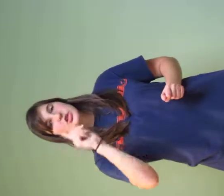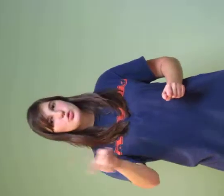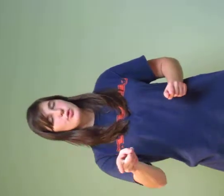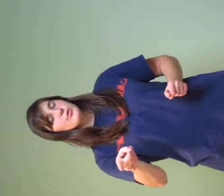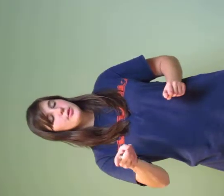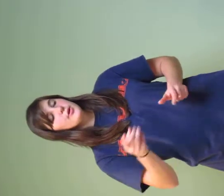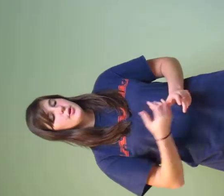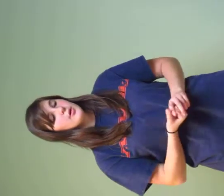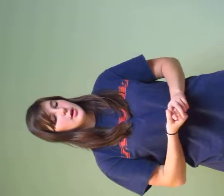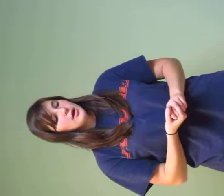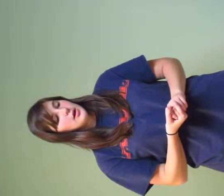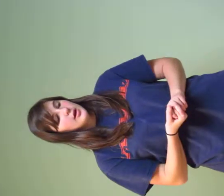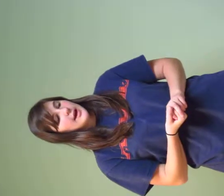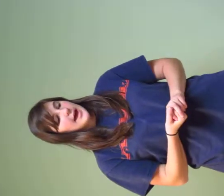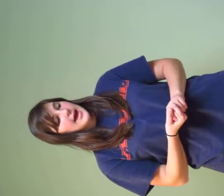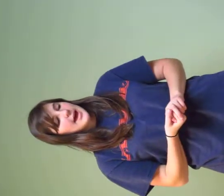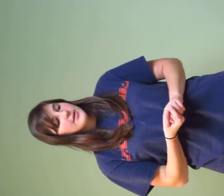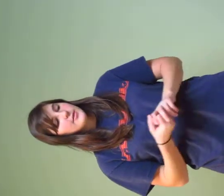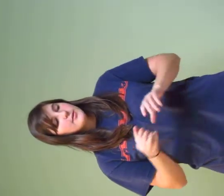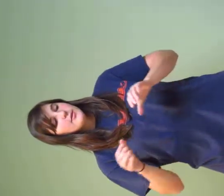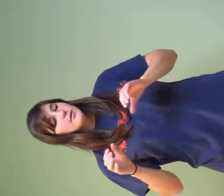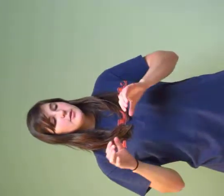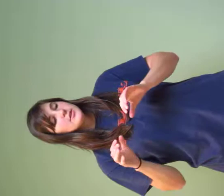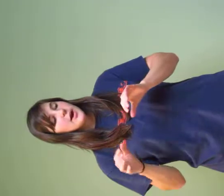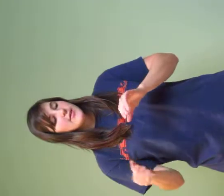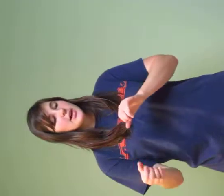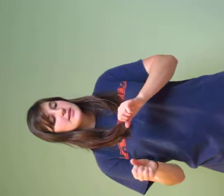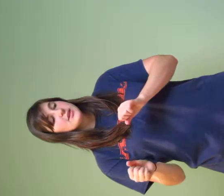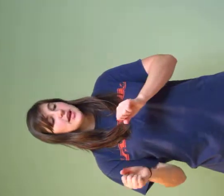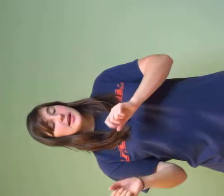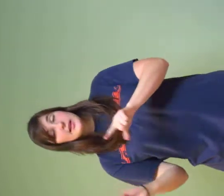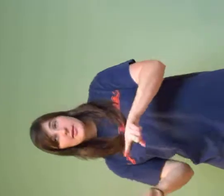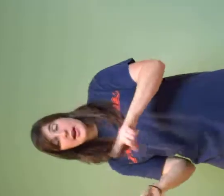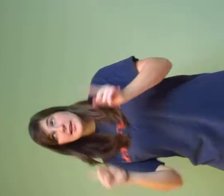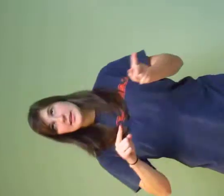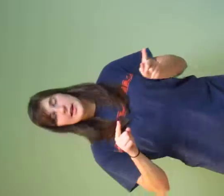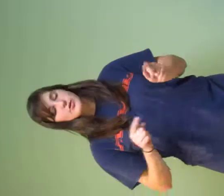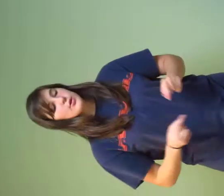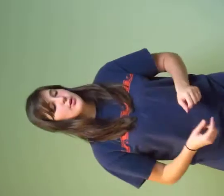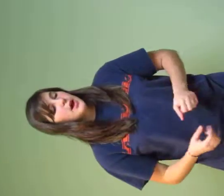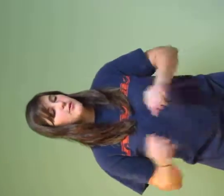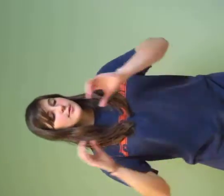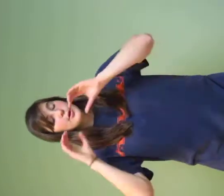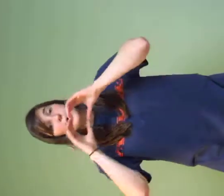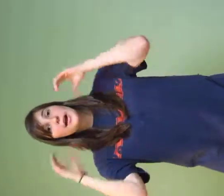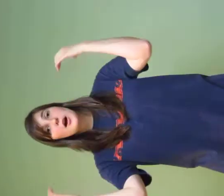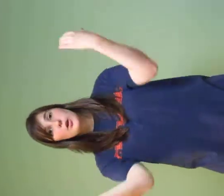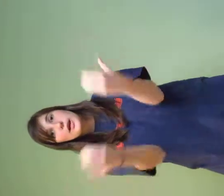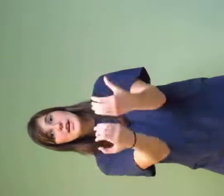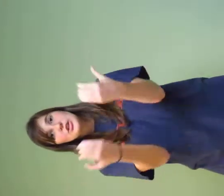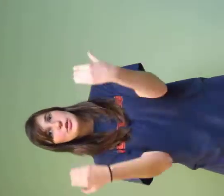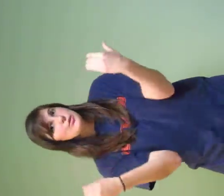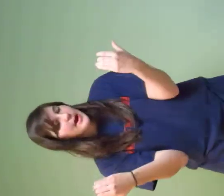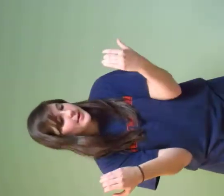truth. And so I have not concealed thy loving kindness and thy truth from the great congregation. You do that one